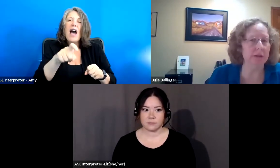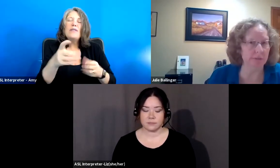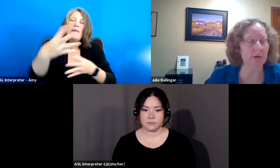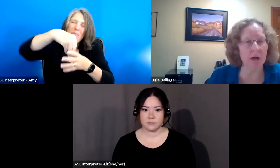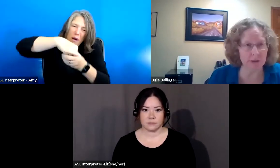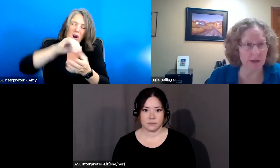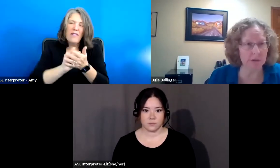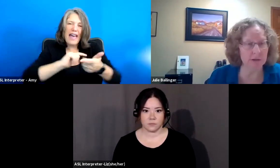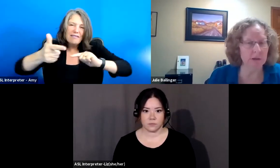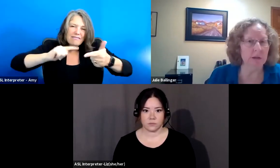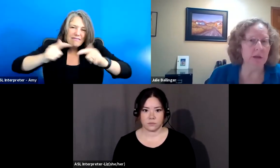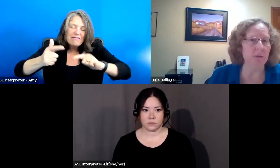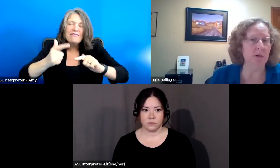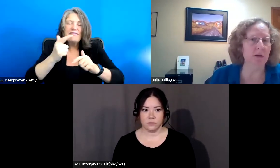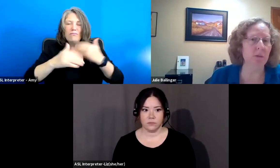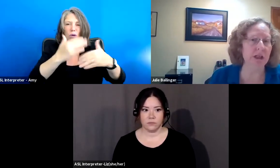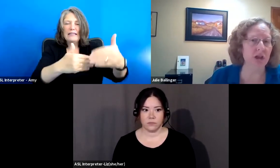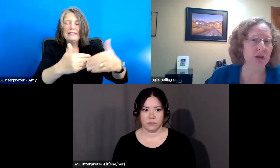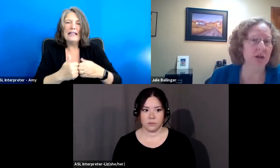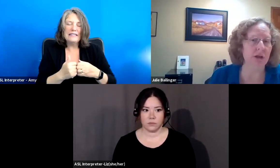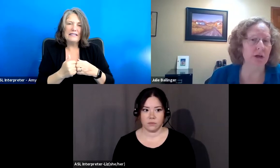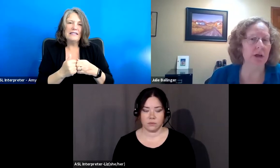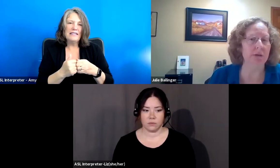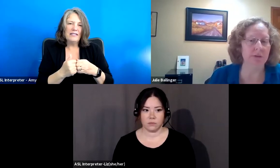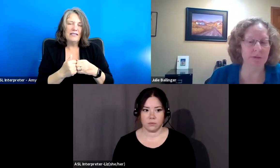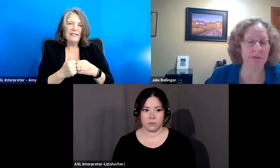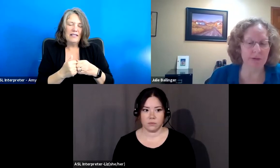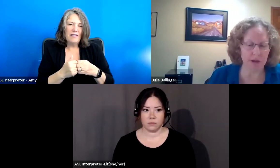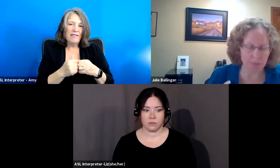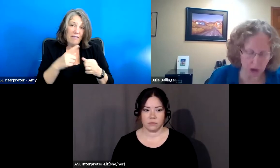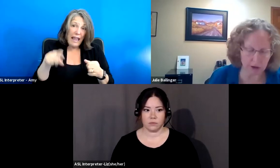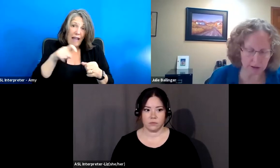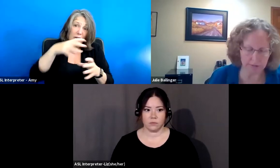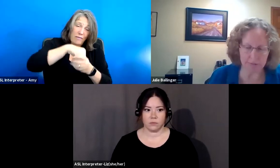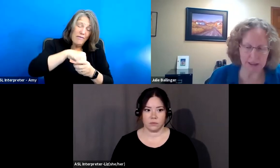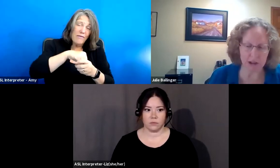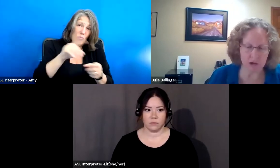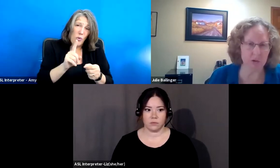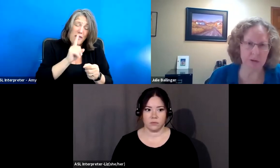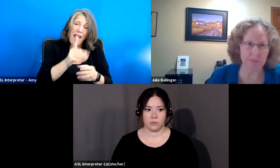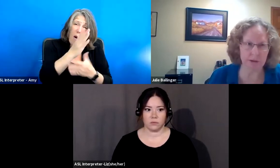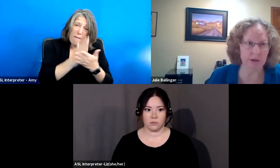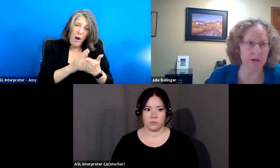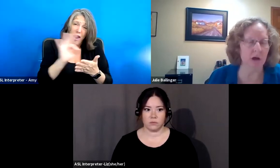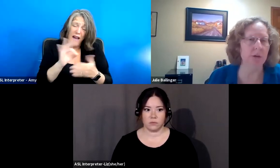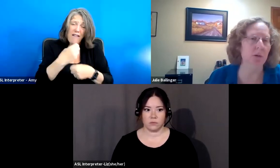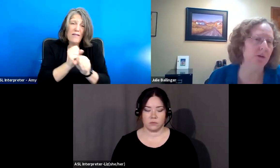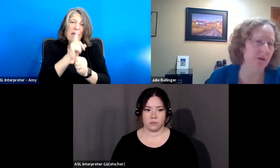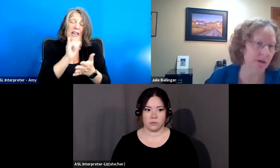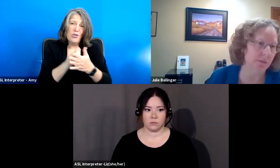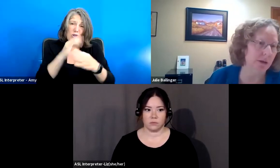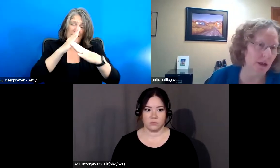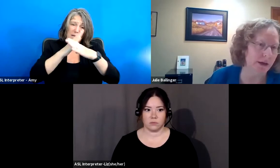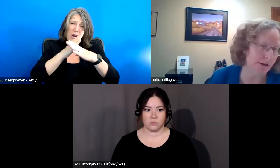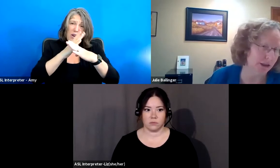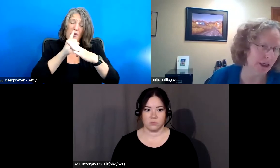that interactive process in which they're part of making sure the barriers are removed